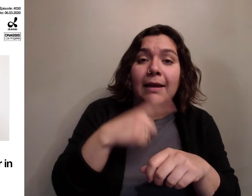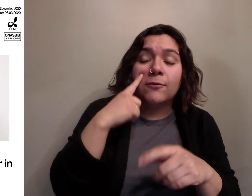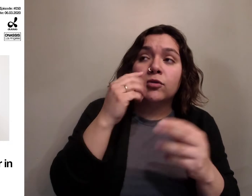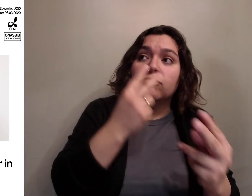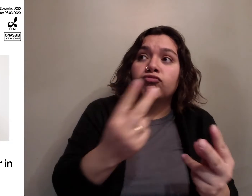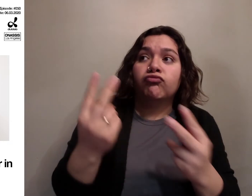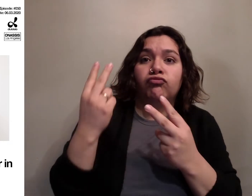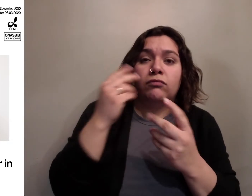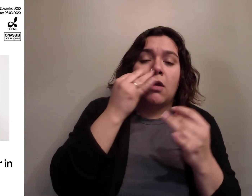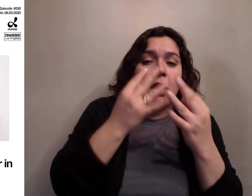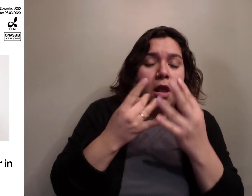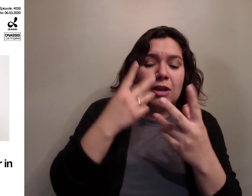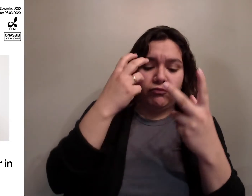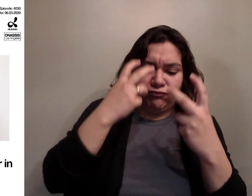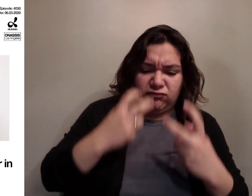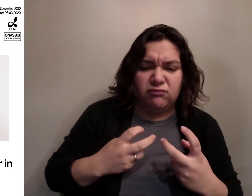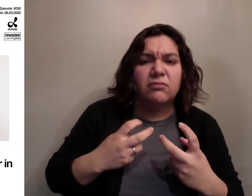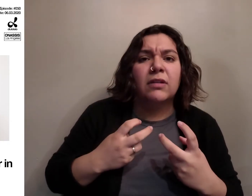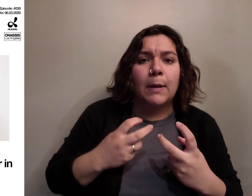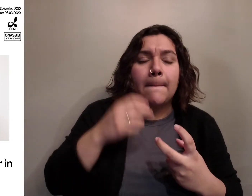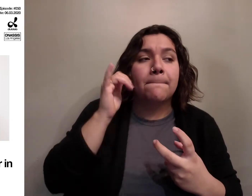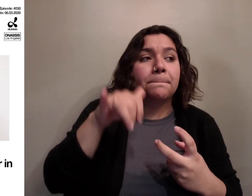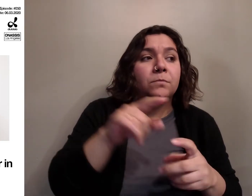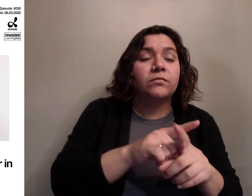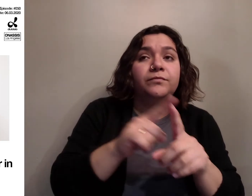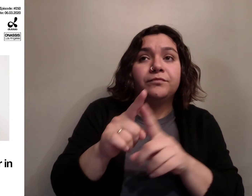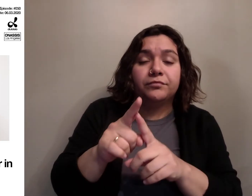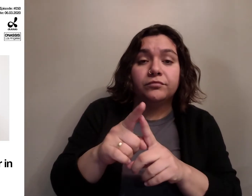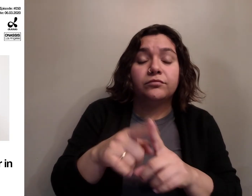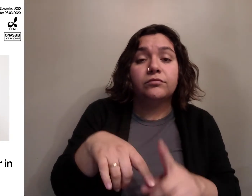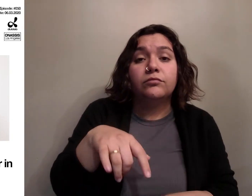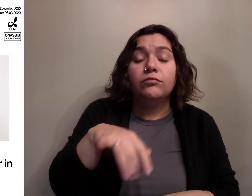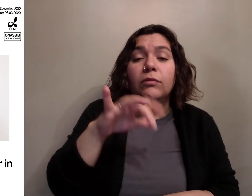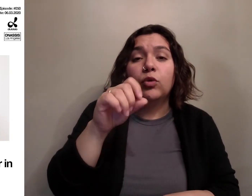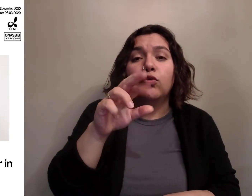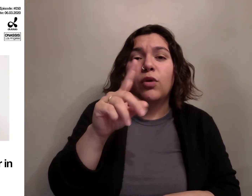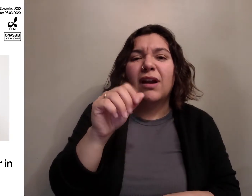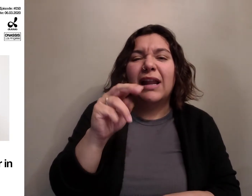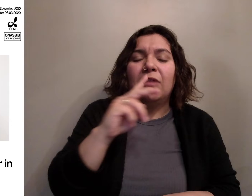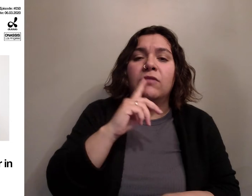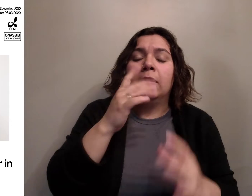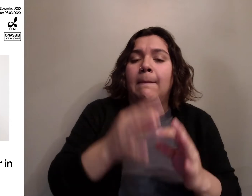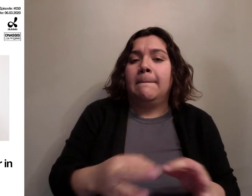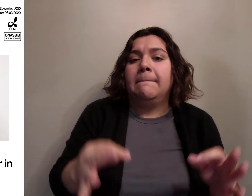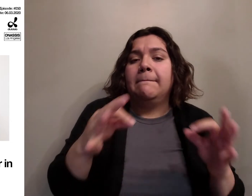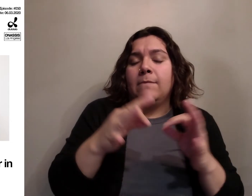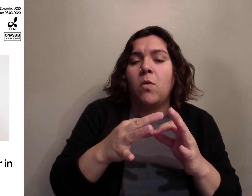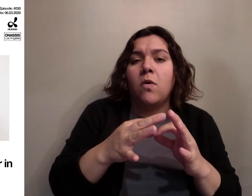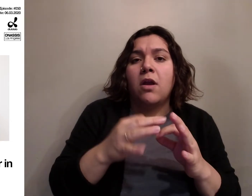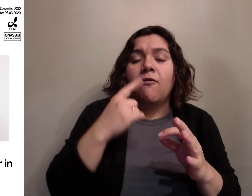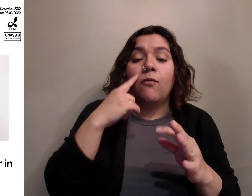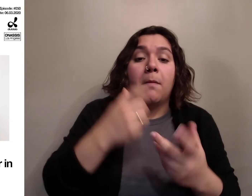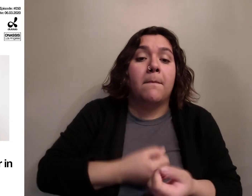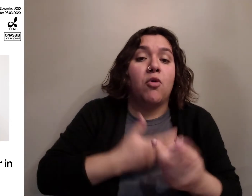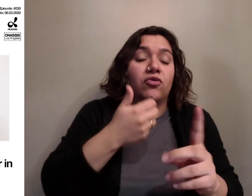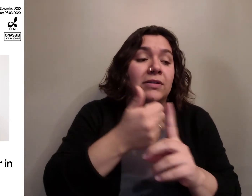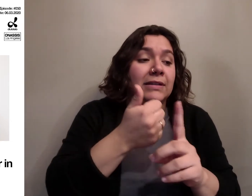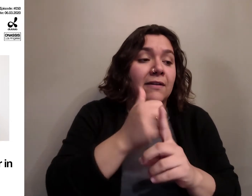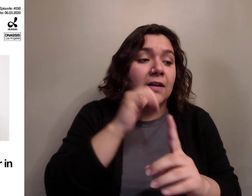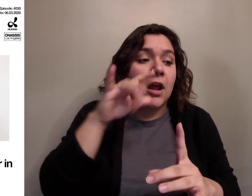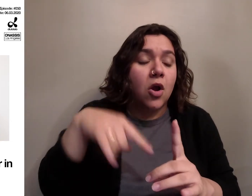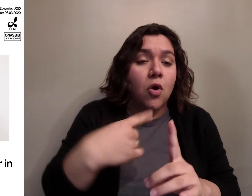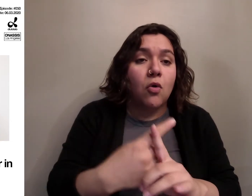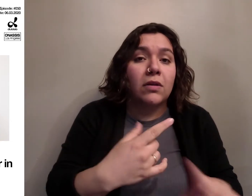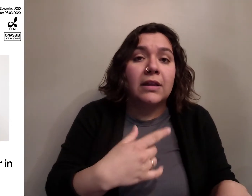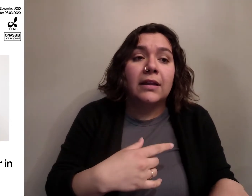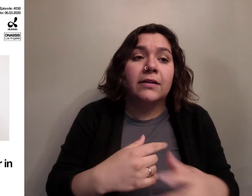And so there's not a lot of time to retreat and to reflect and to be introspective. And June Jordan was really